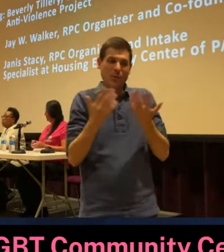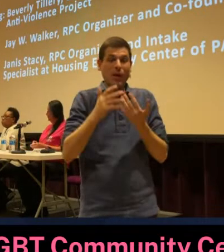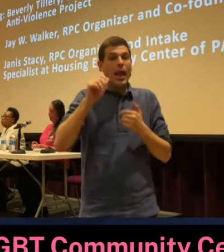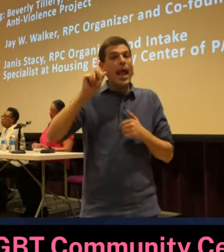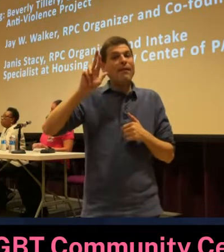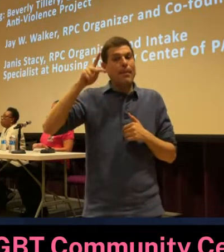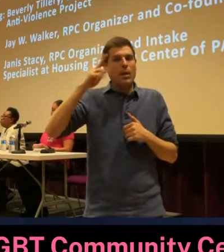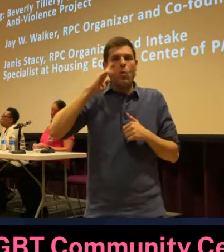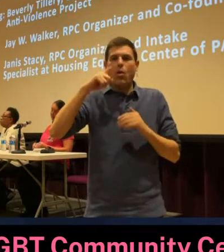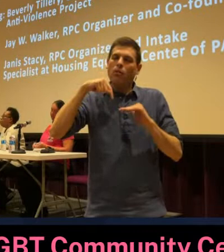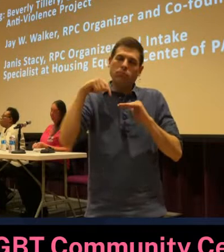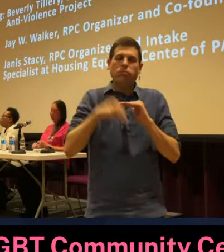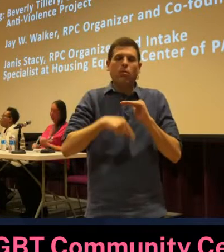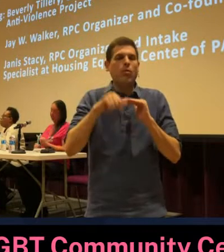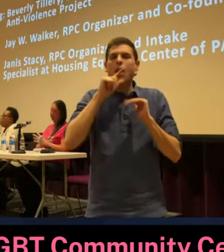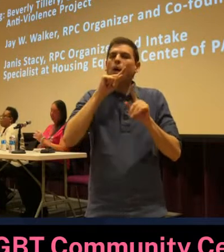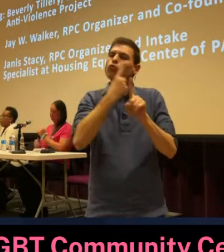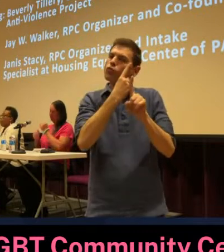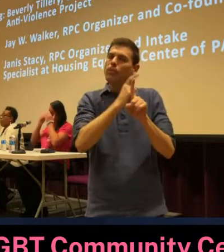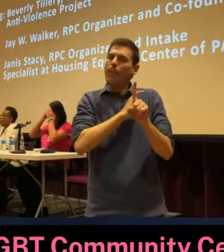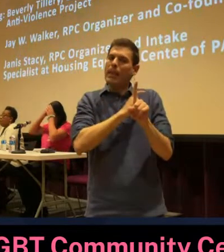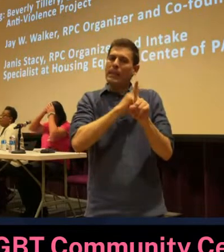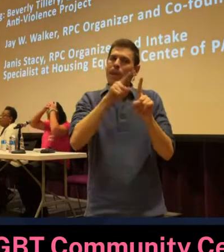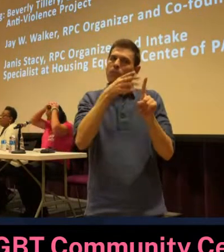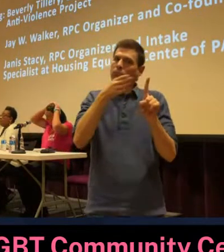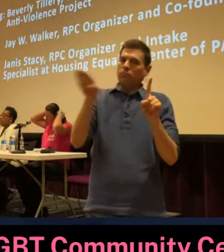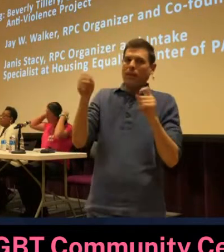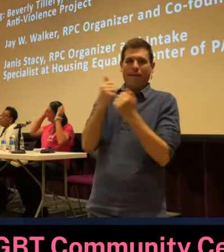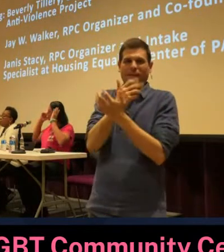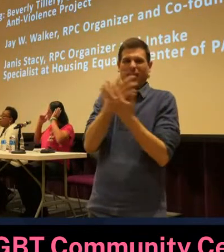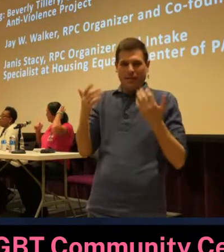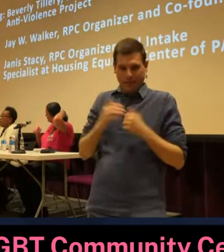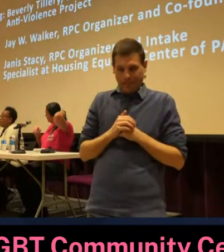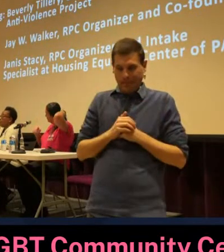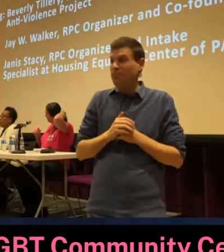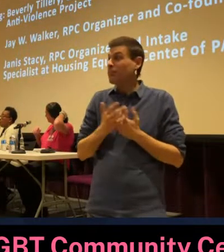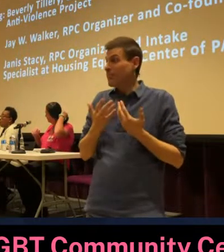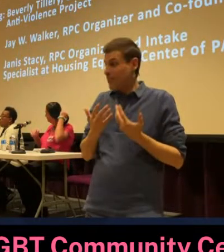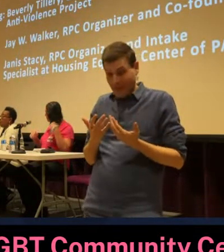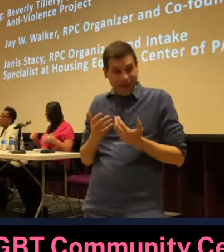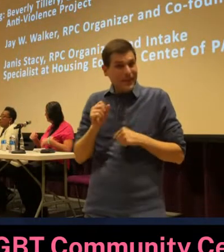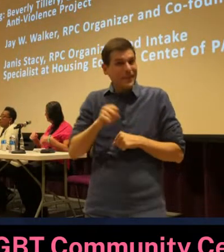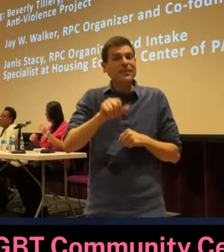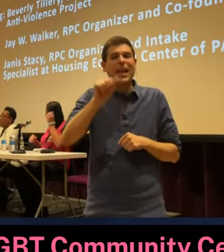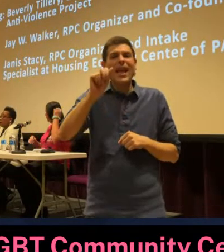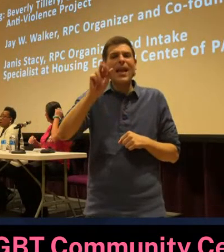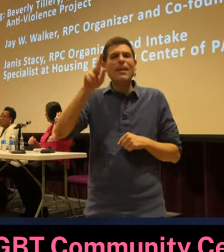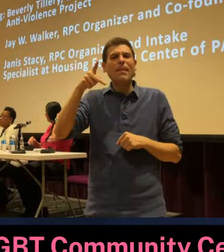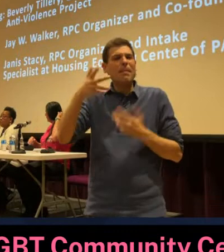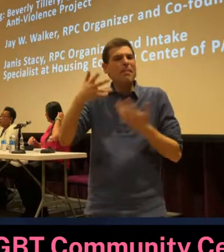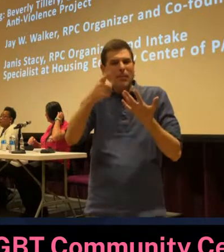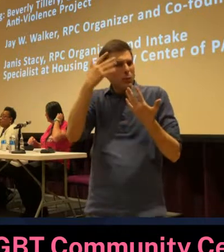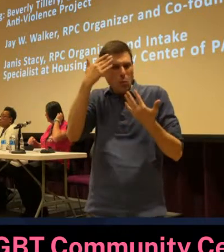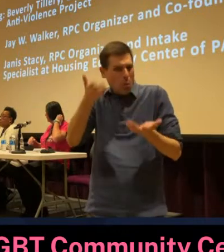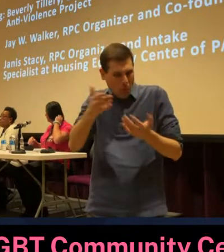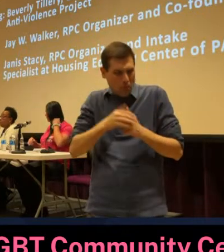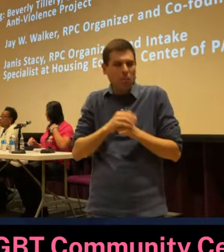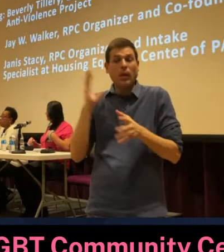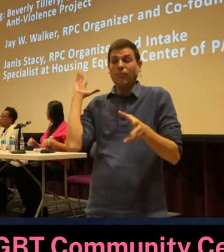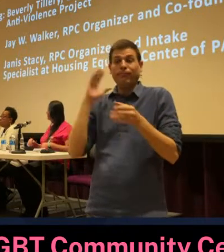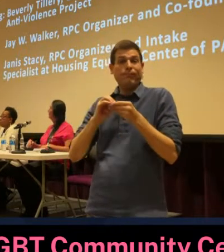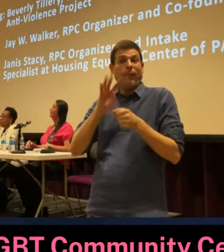AVP does, not just police violence. Yeah, for folks who don't know, AVP has been around for about